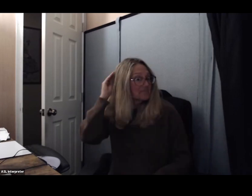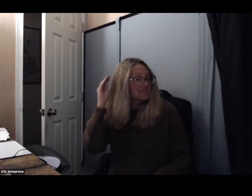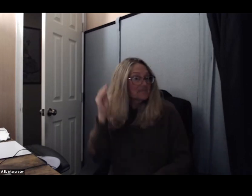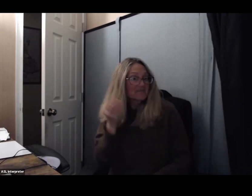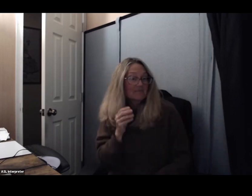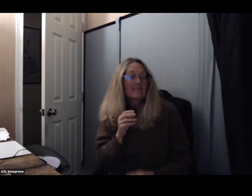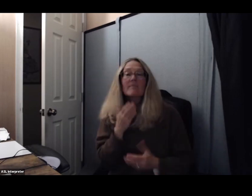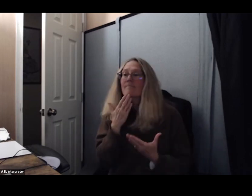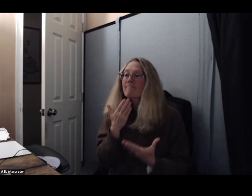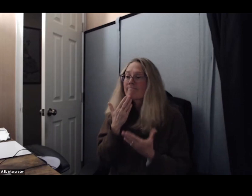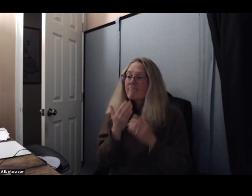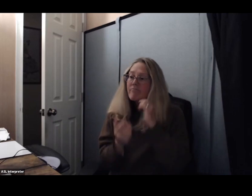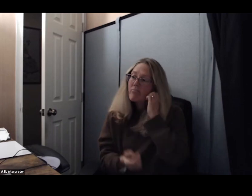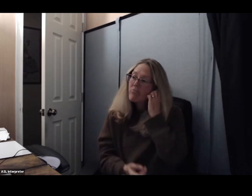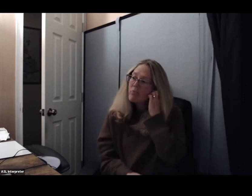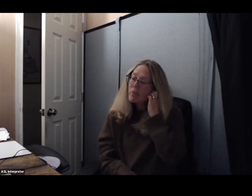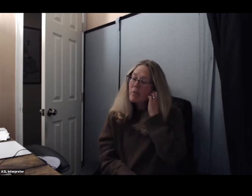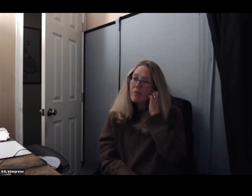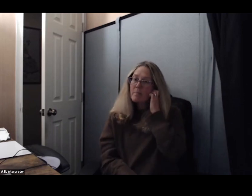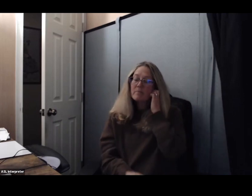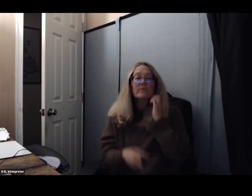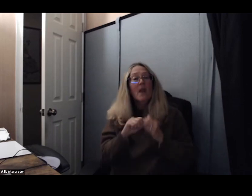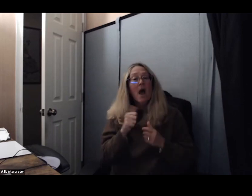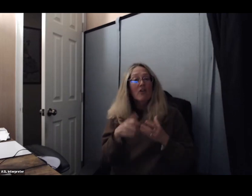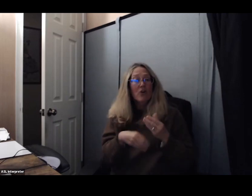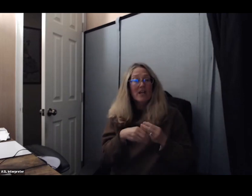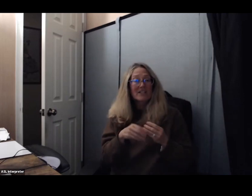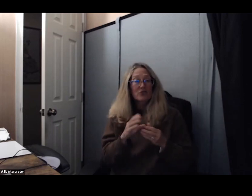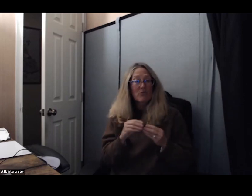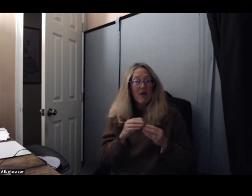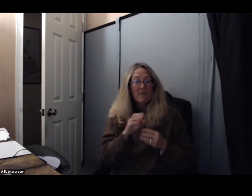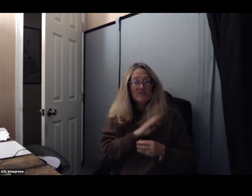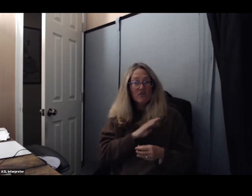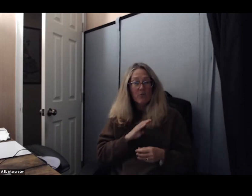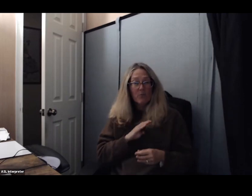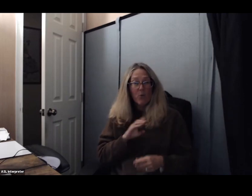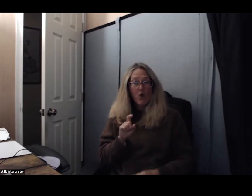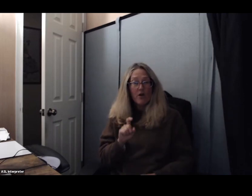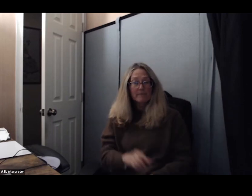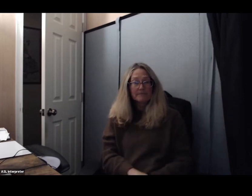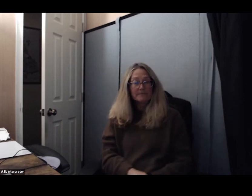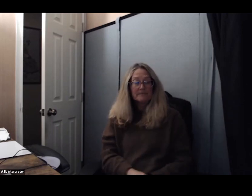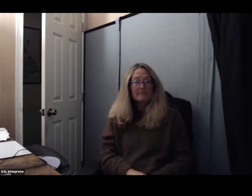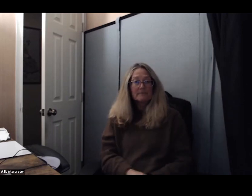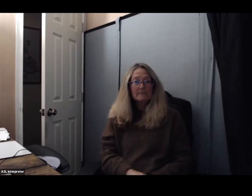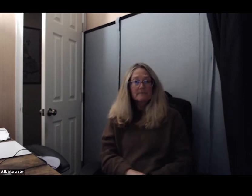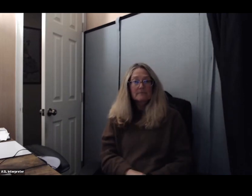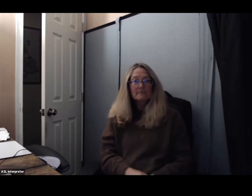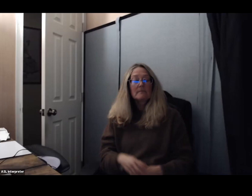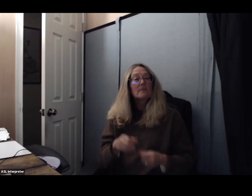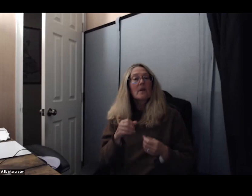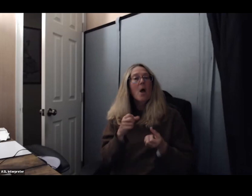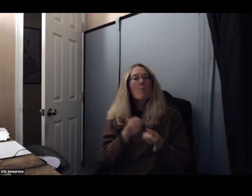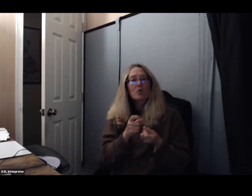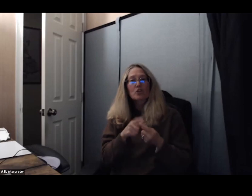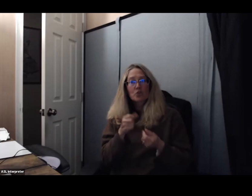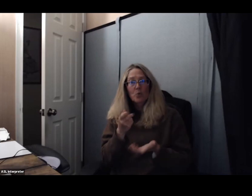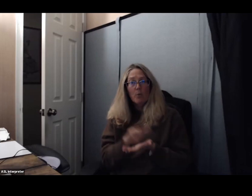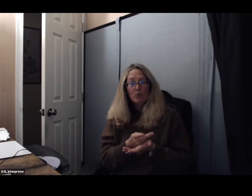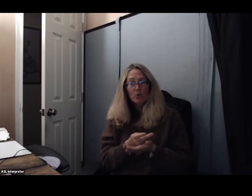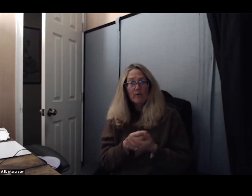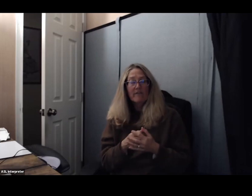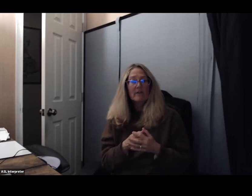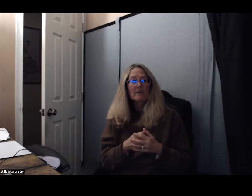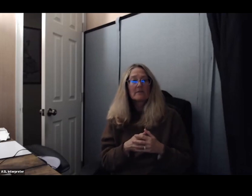thank you. Any additional comments or question, board members? Okay, if not, may I get a motion to approve?